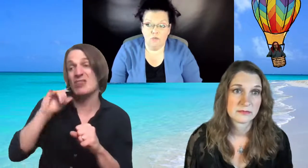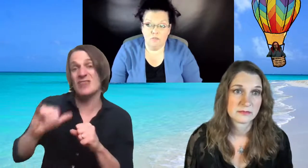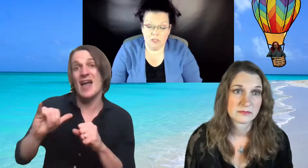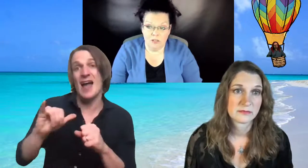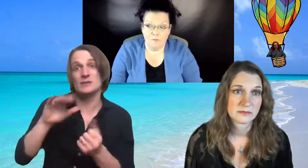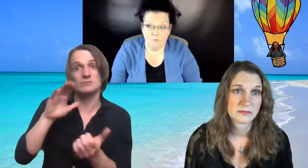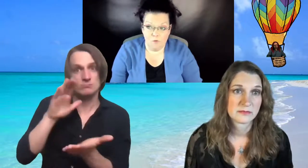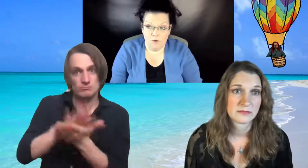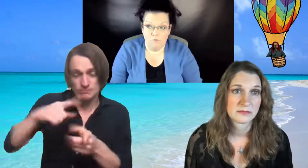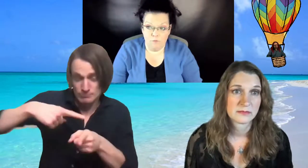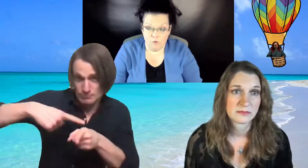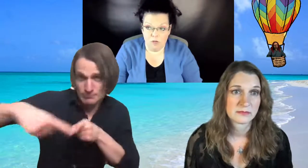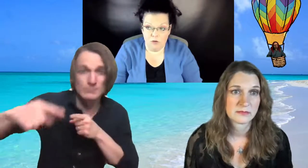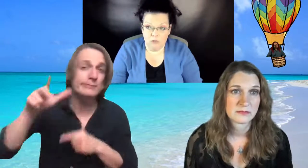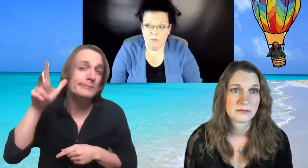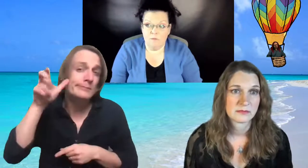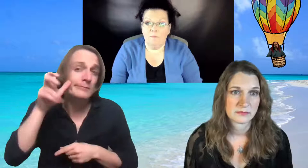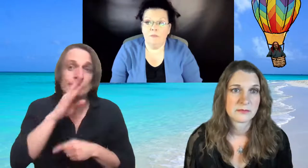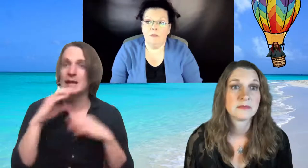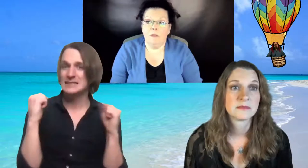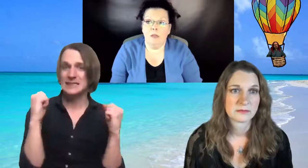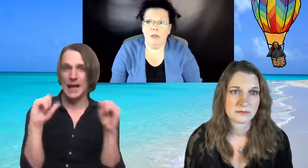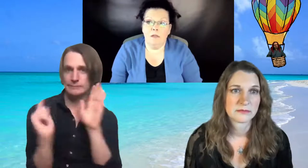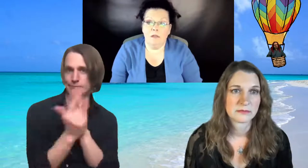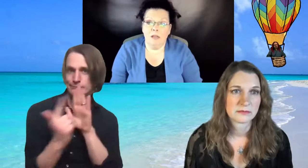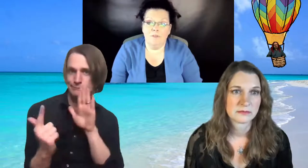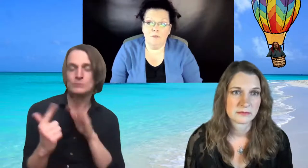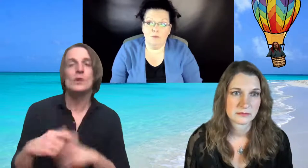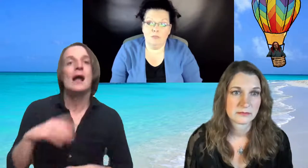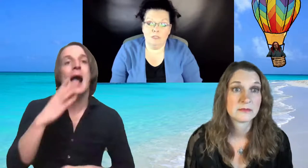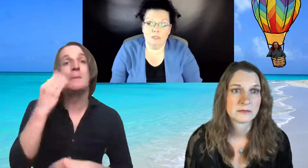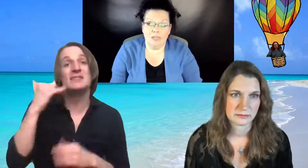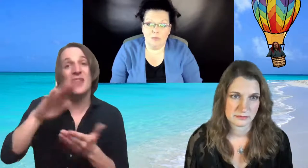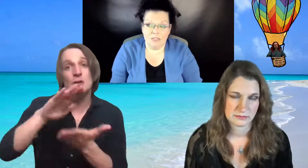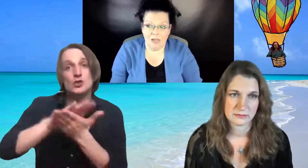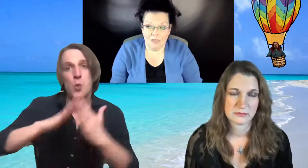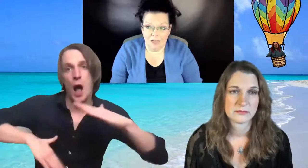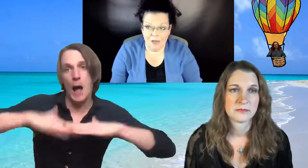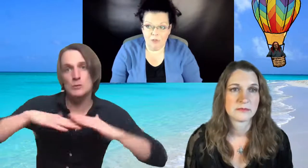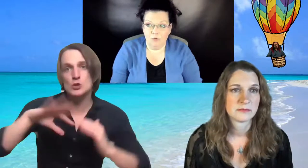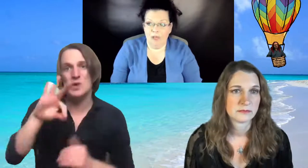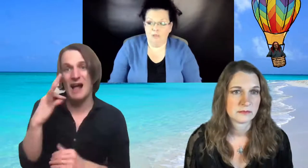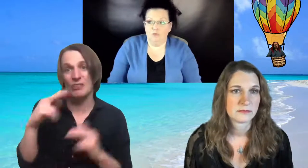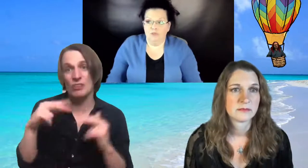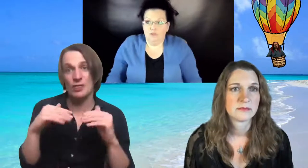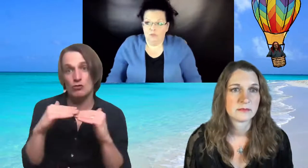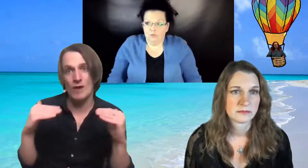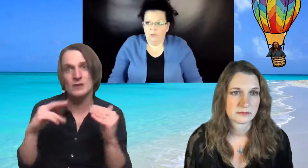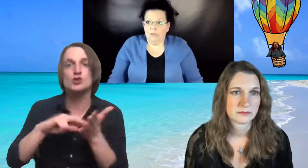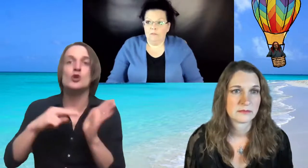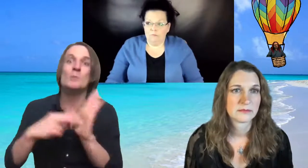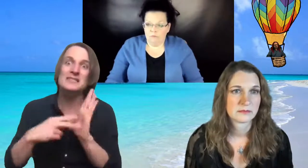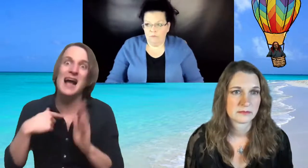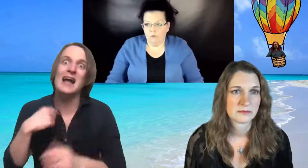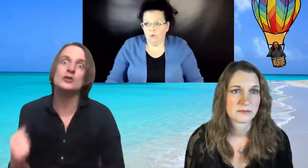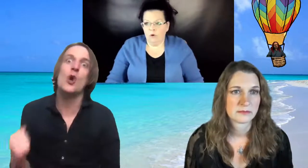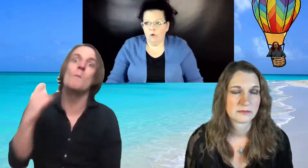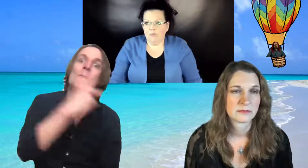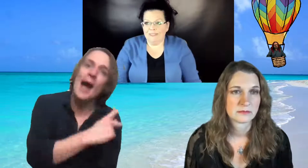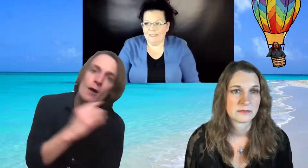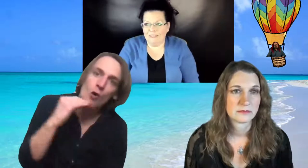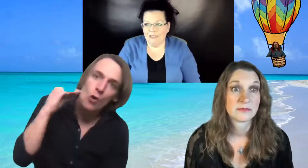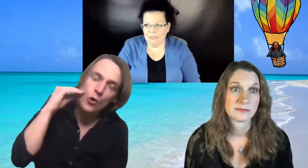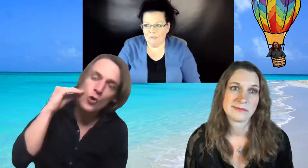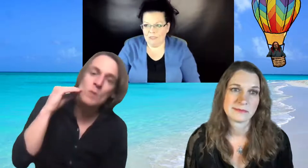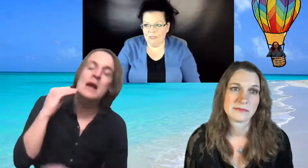Clark School for the Deaf for four years. And a lot of it was signing was not allowed. You had to learn to, quote